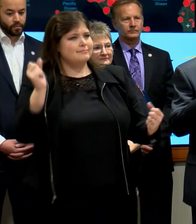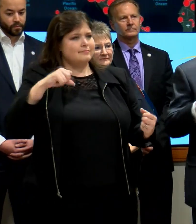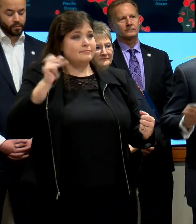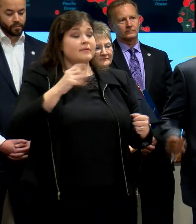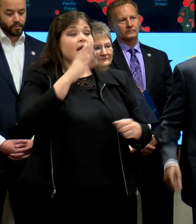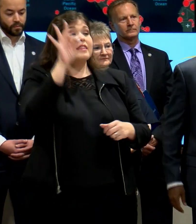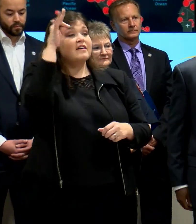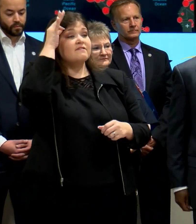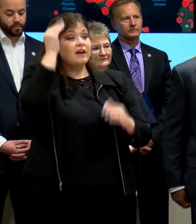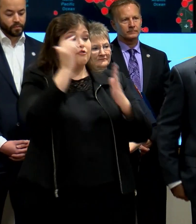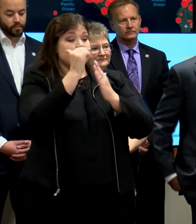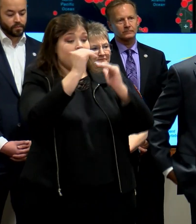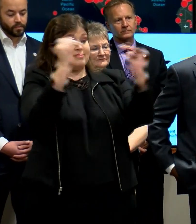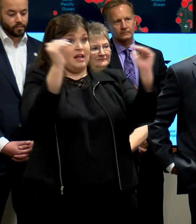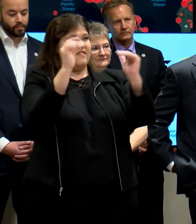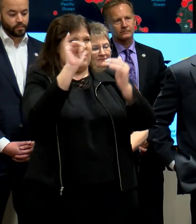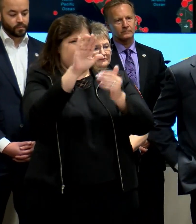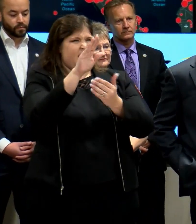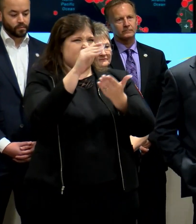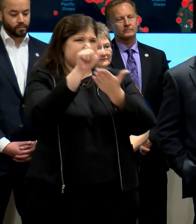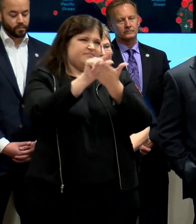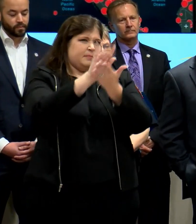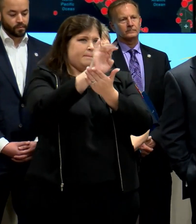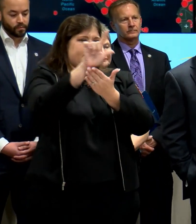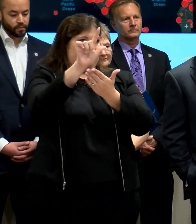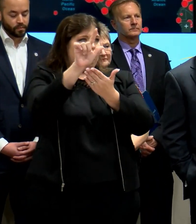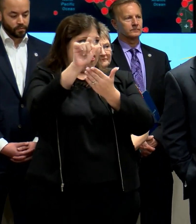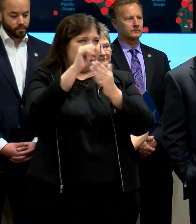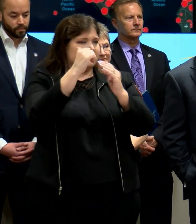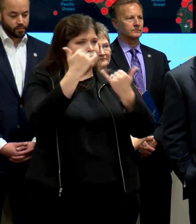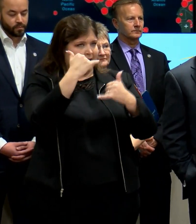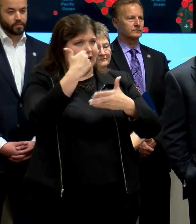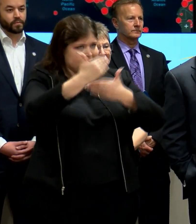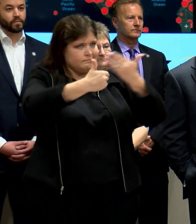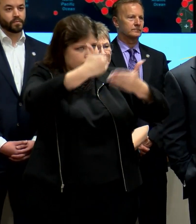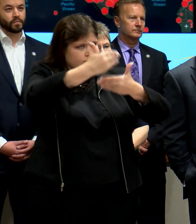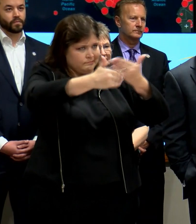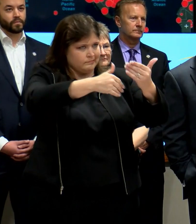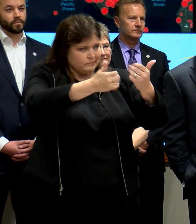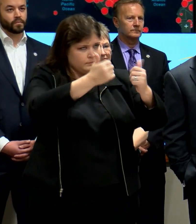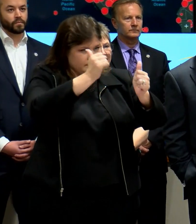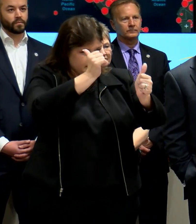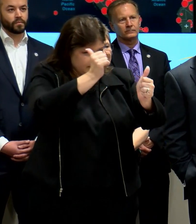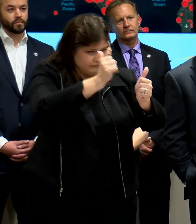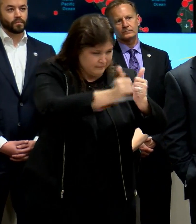its way through would provide assistance, for example, to those businesses, I think